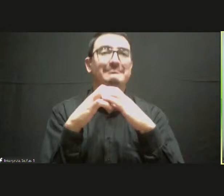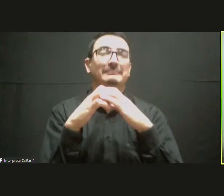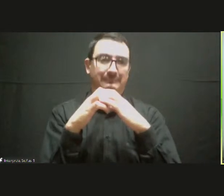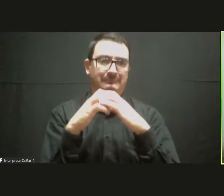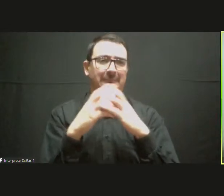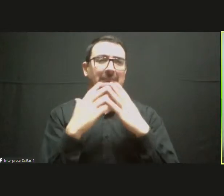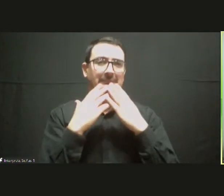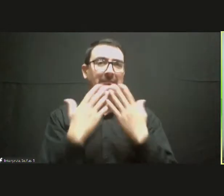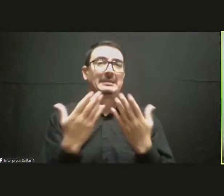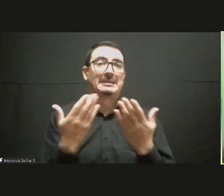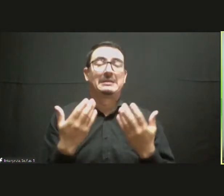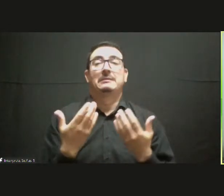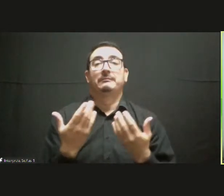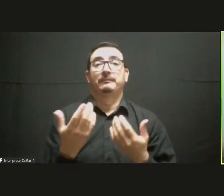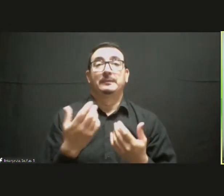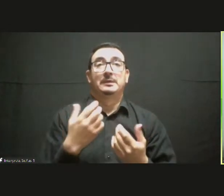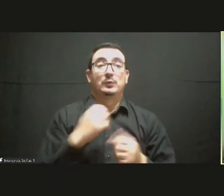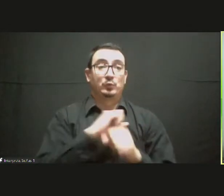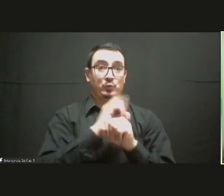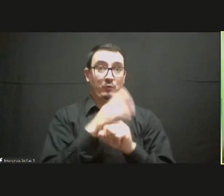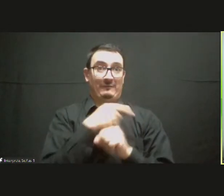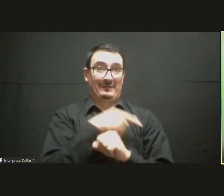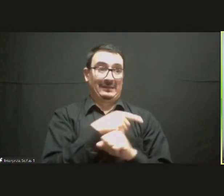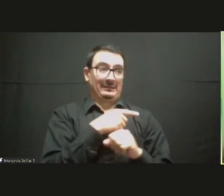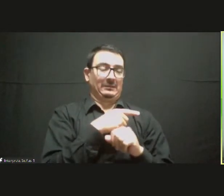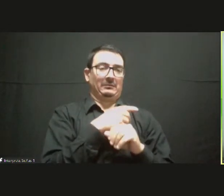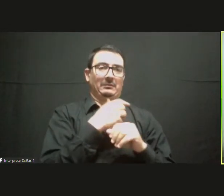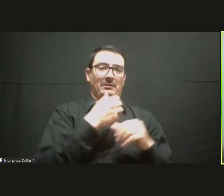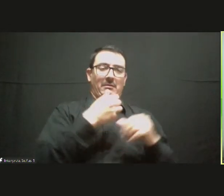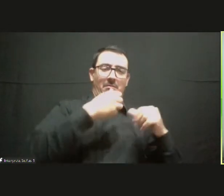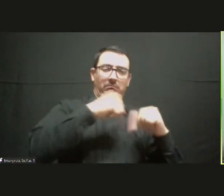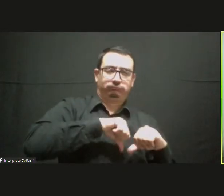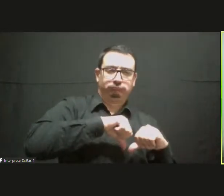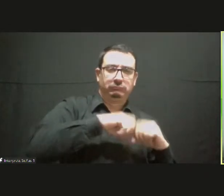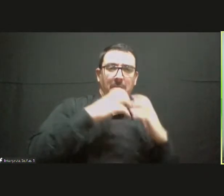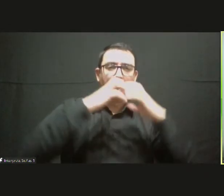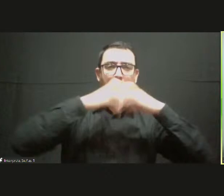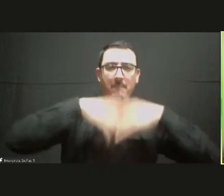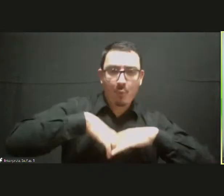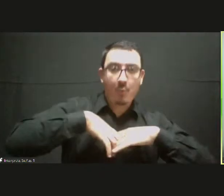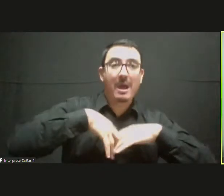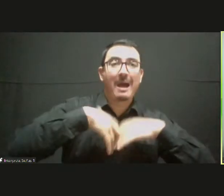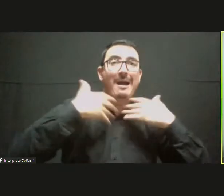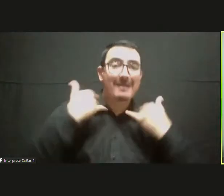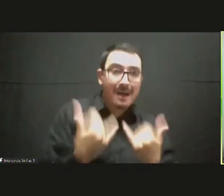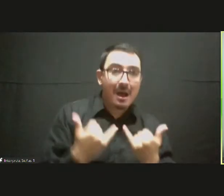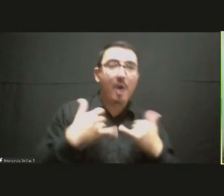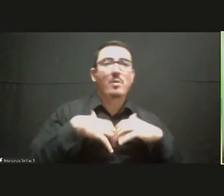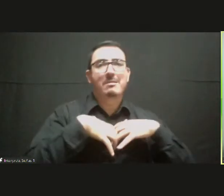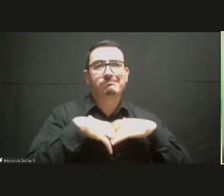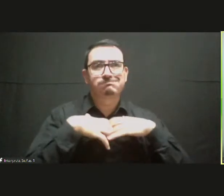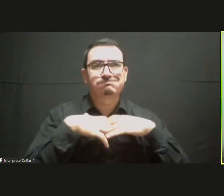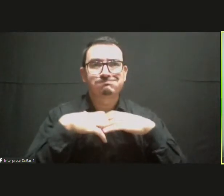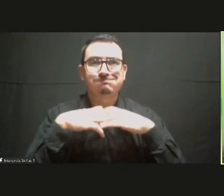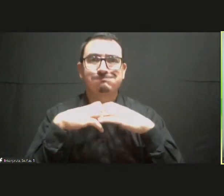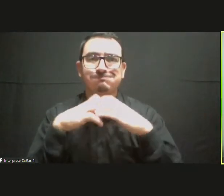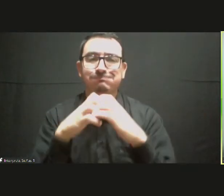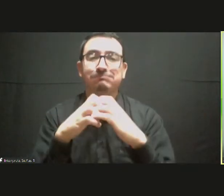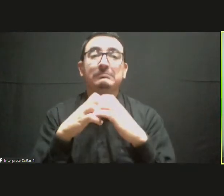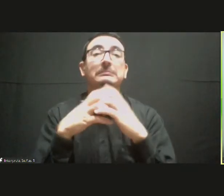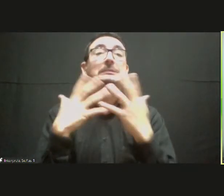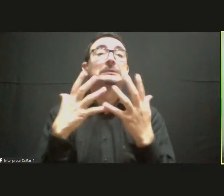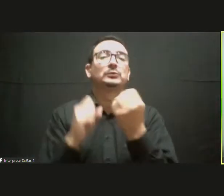a long-term sustainability of the sector. The panelists lined up for this morning's discussion promise a